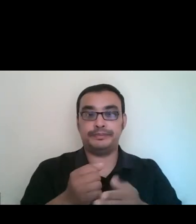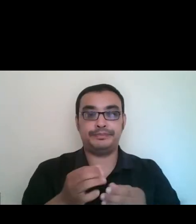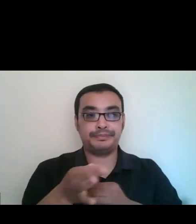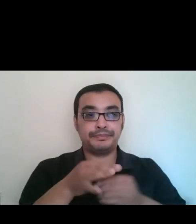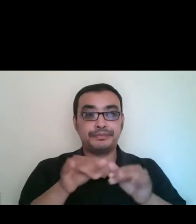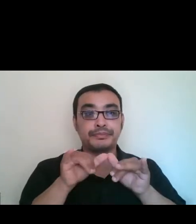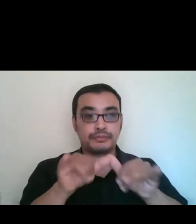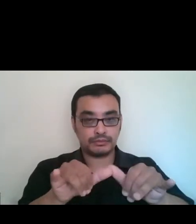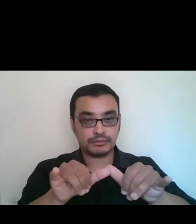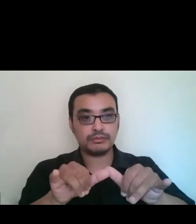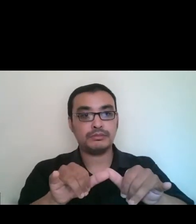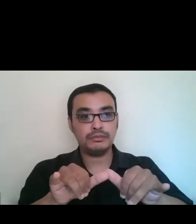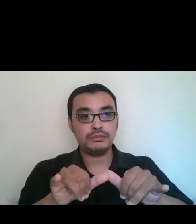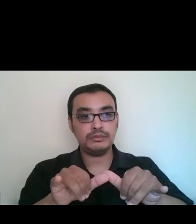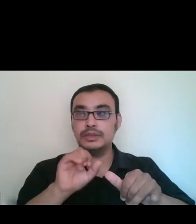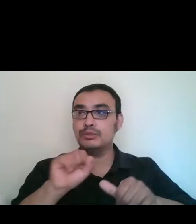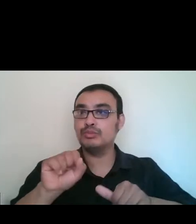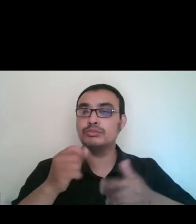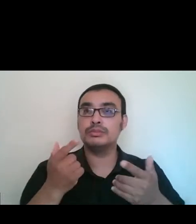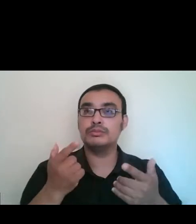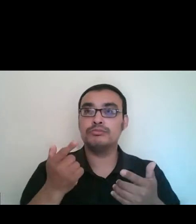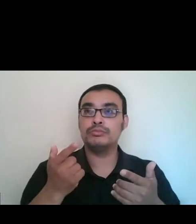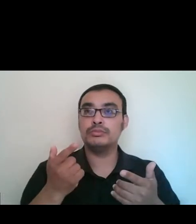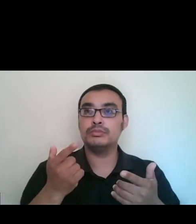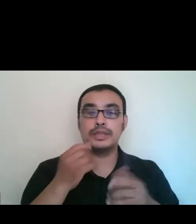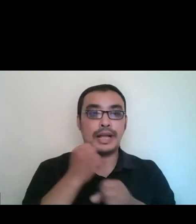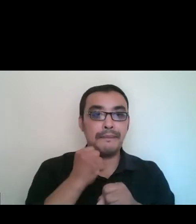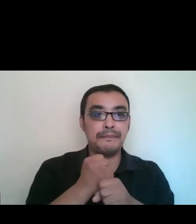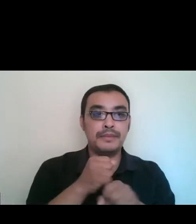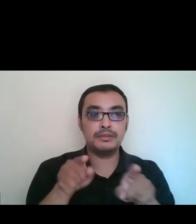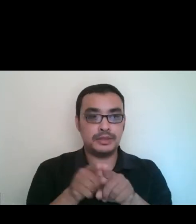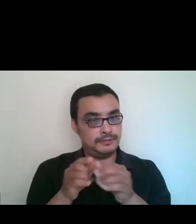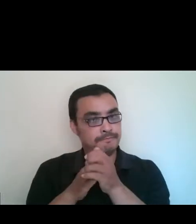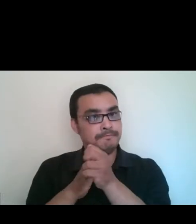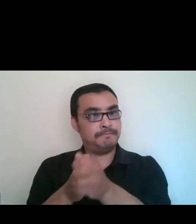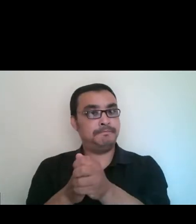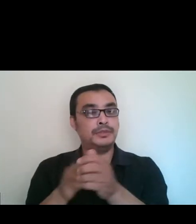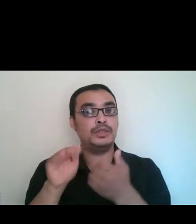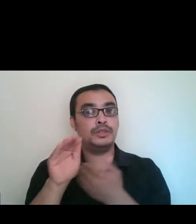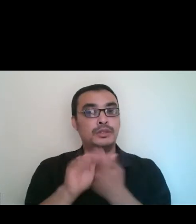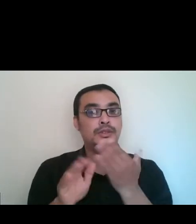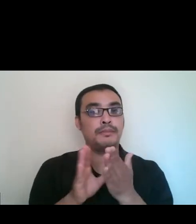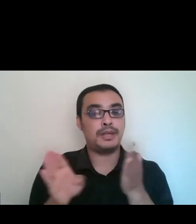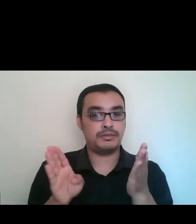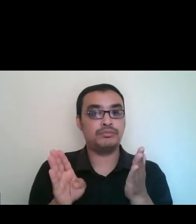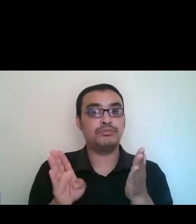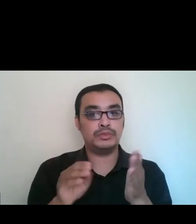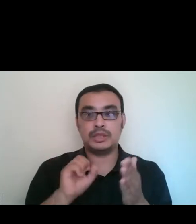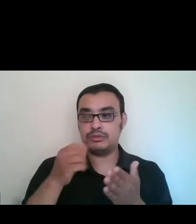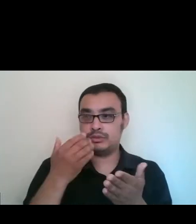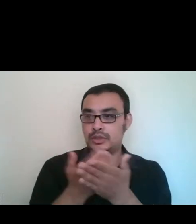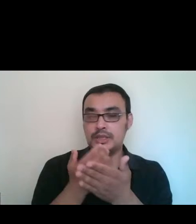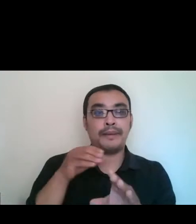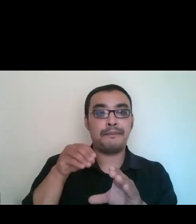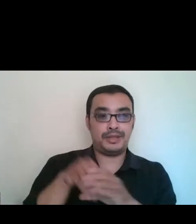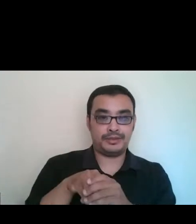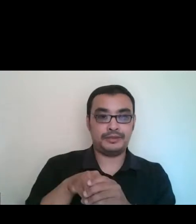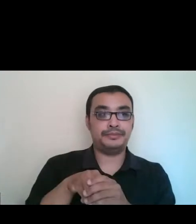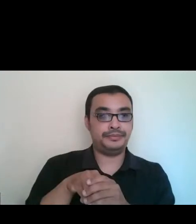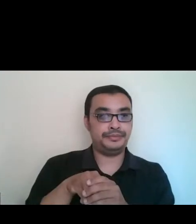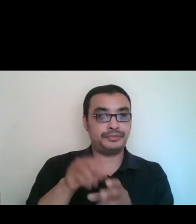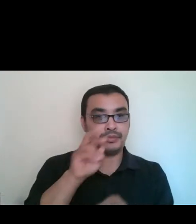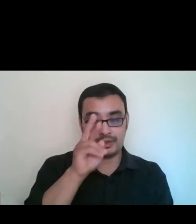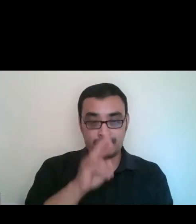in order to reinforce their work as leaders in their own organization, and